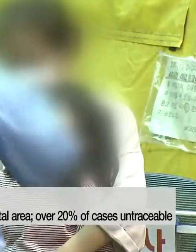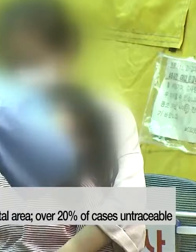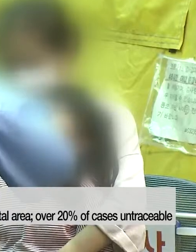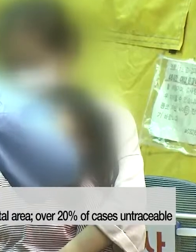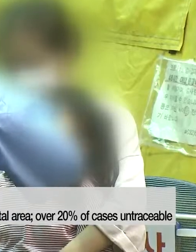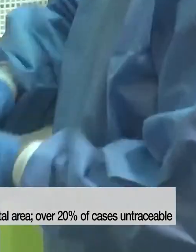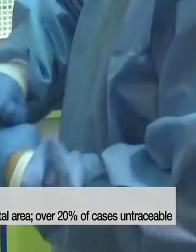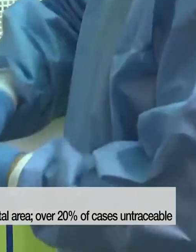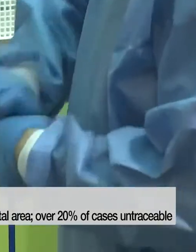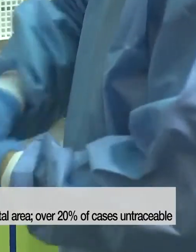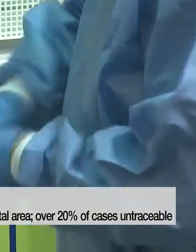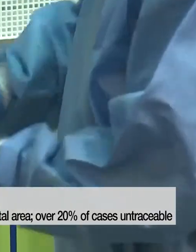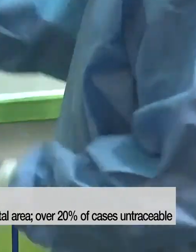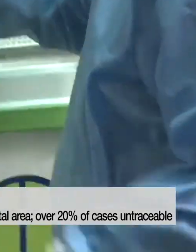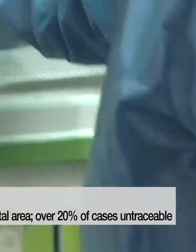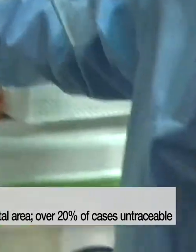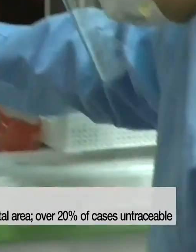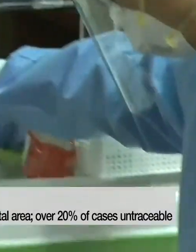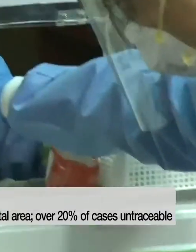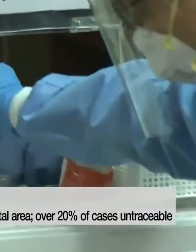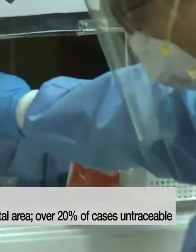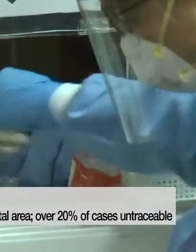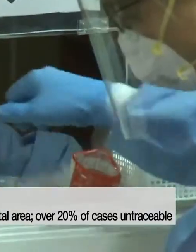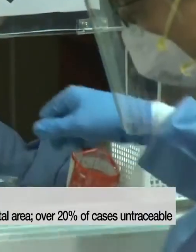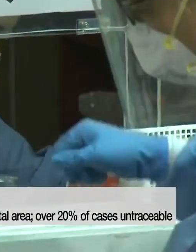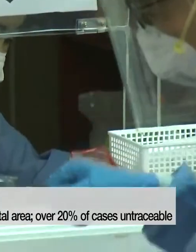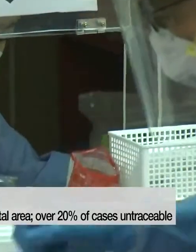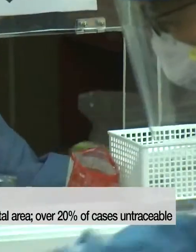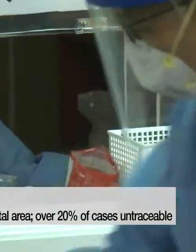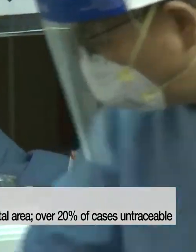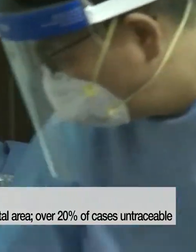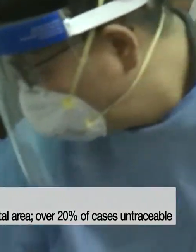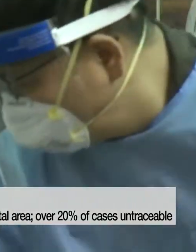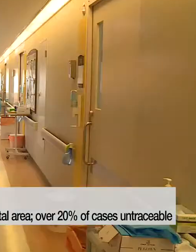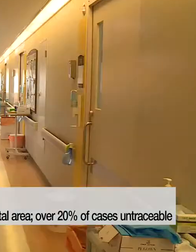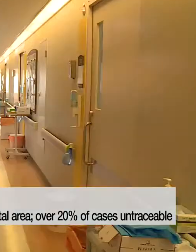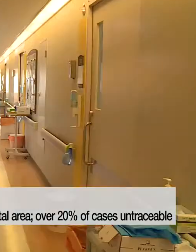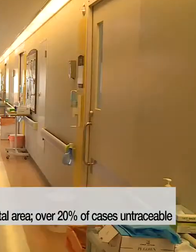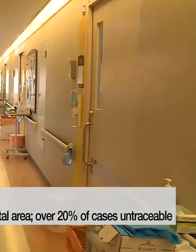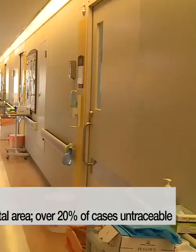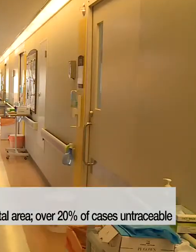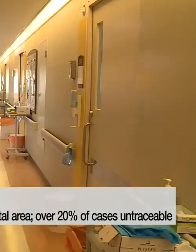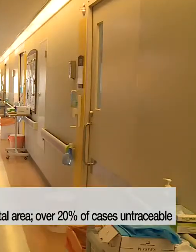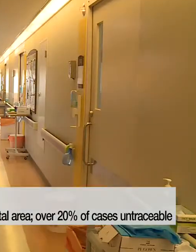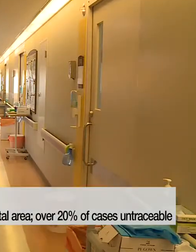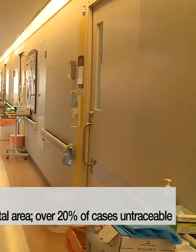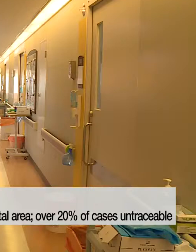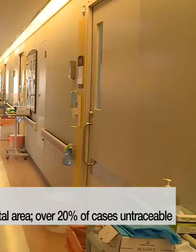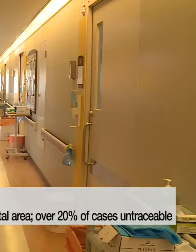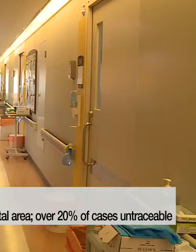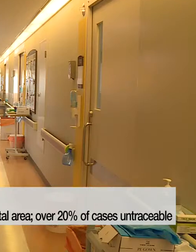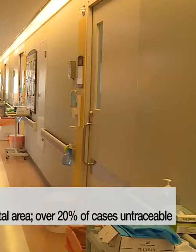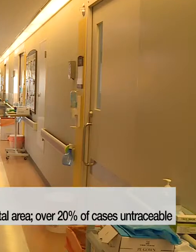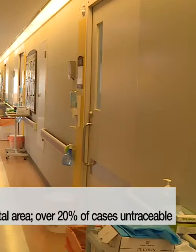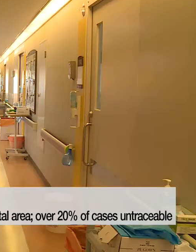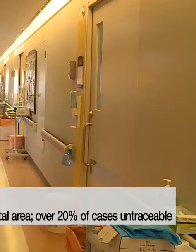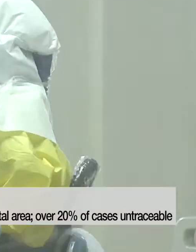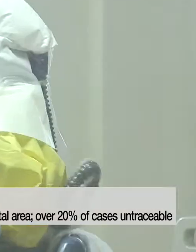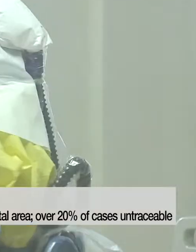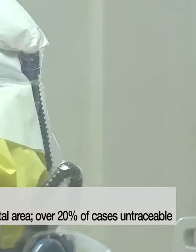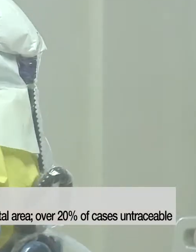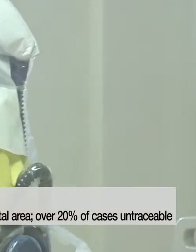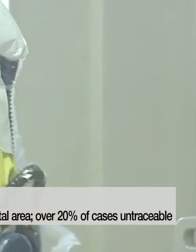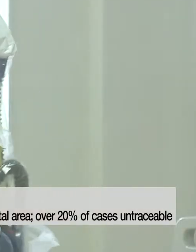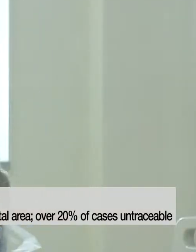and the surrounding areas. Also, over 20% of the recent cases were untraceable, meaning they had unknown